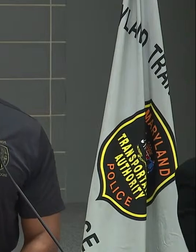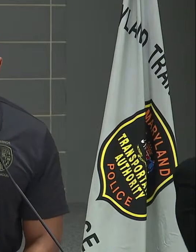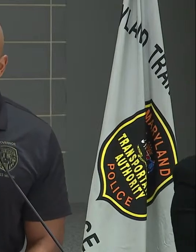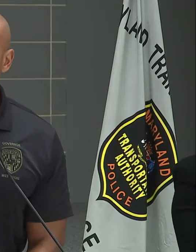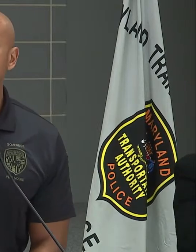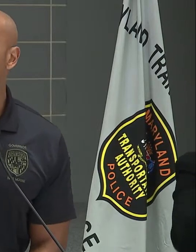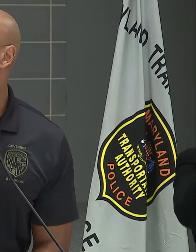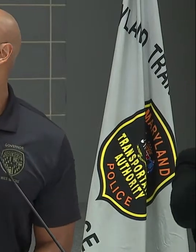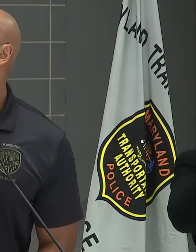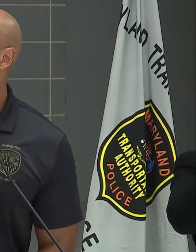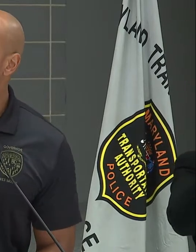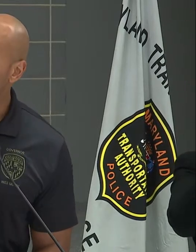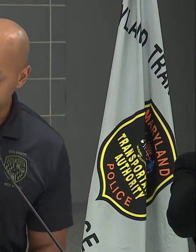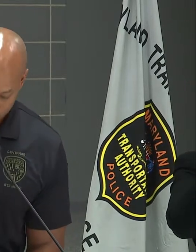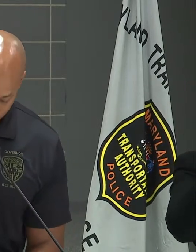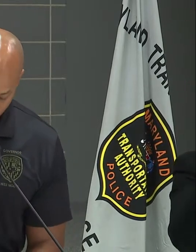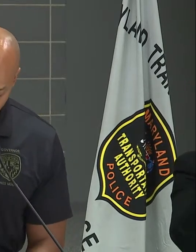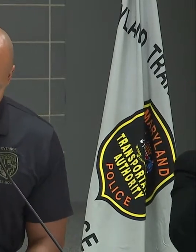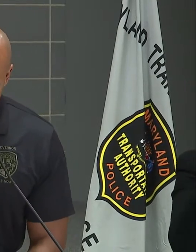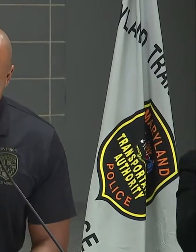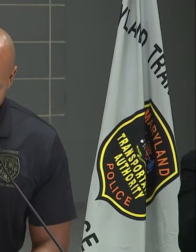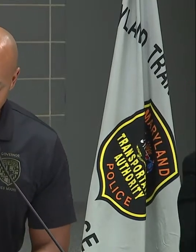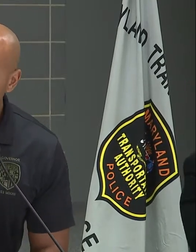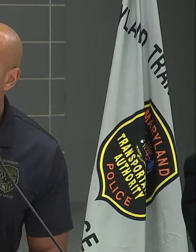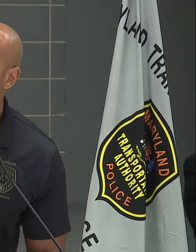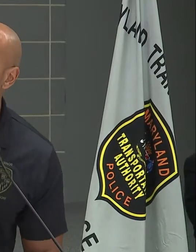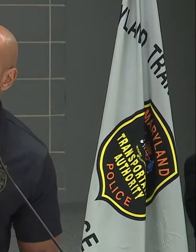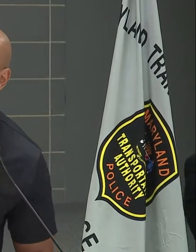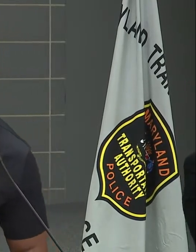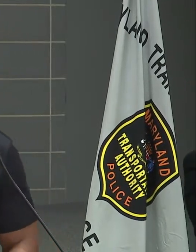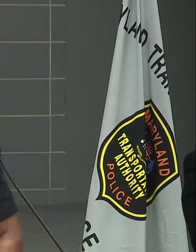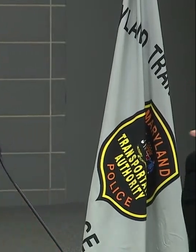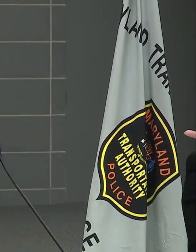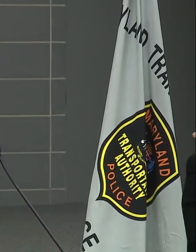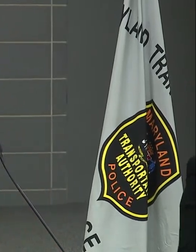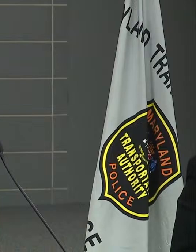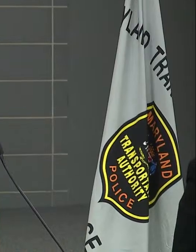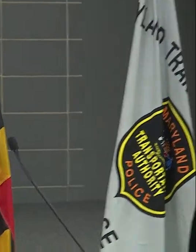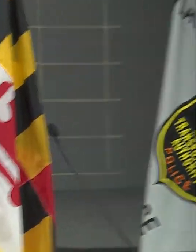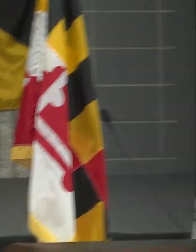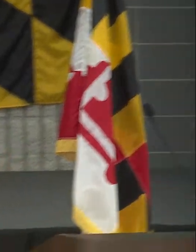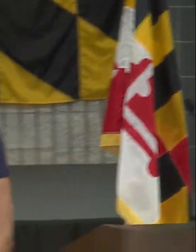Because if you look at the slide that we're going to present here, you'll see exactly what I'm talking about.